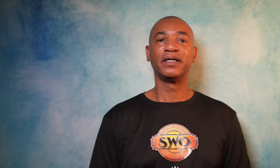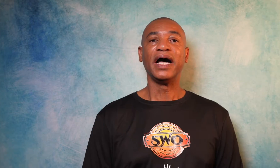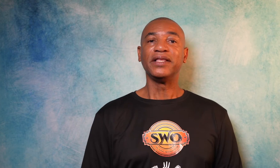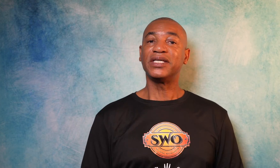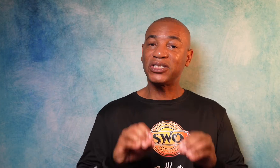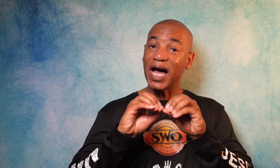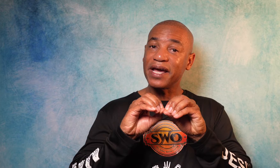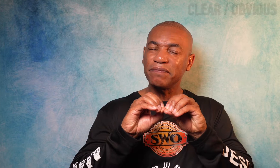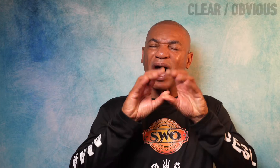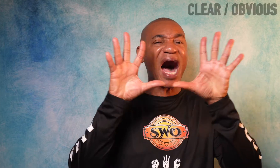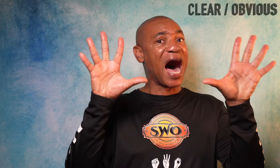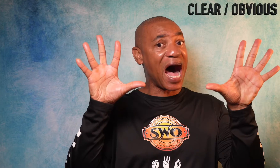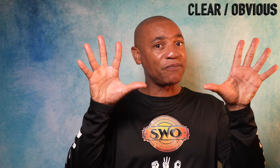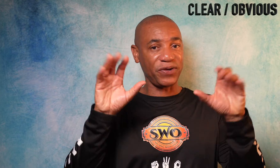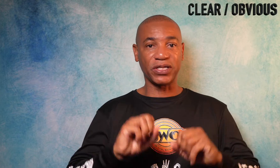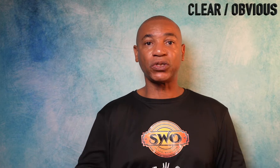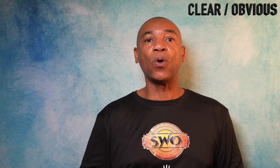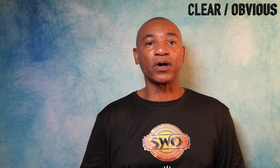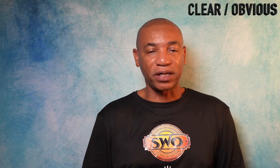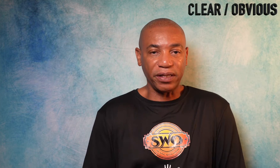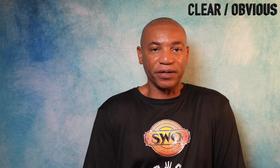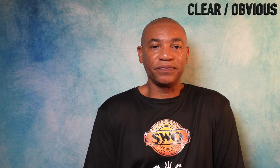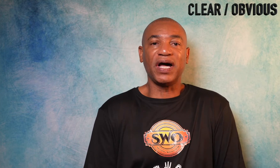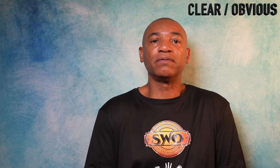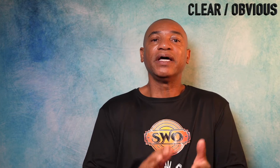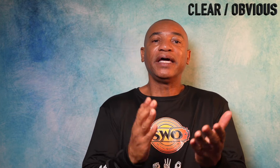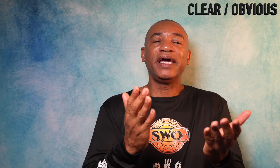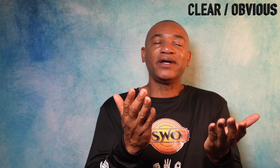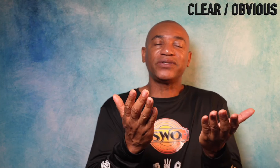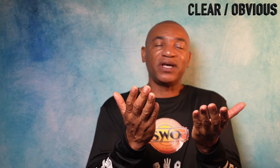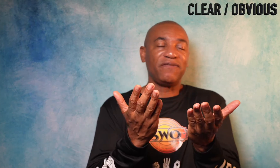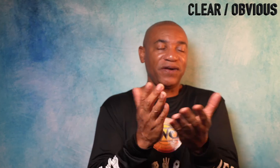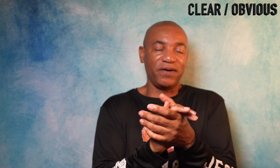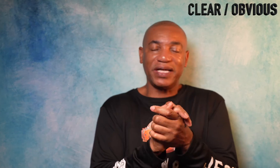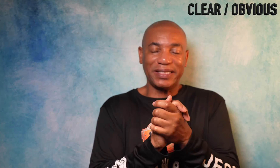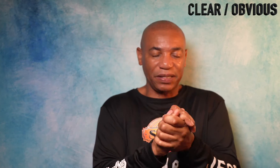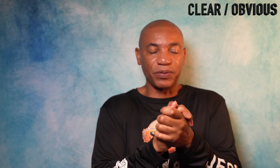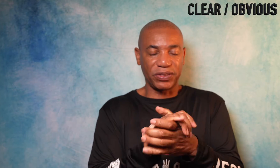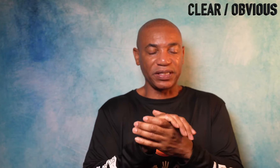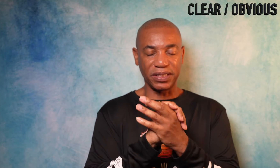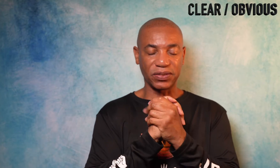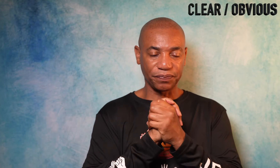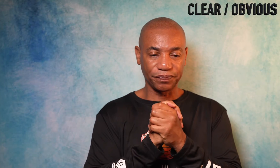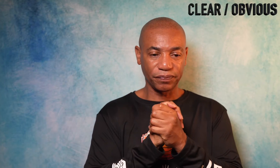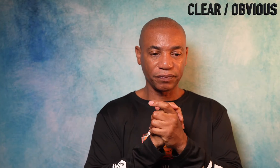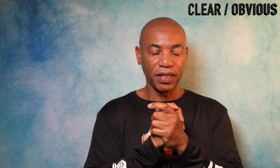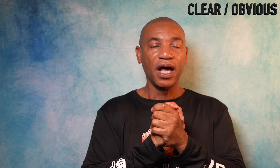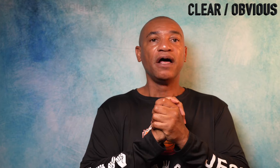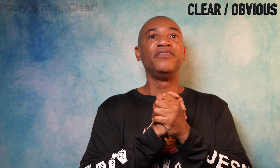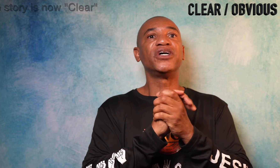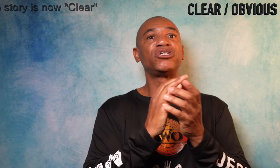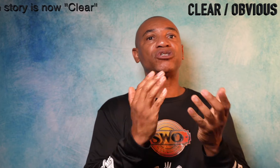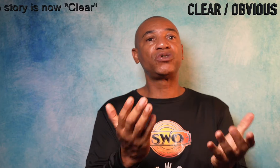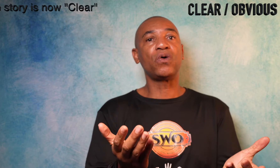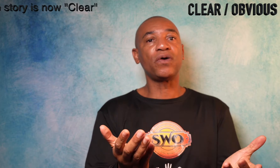The sign obvious or clear. Now, here's a very simple sentence. The